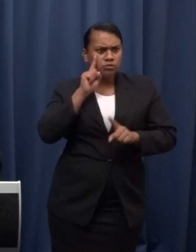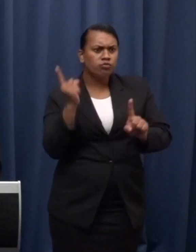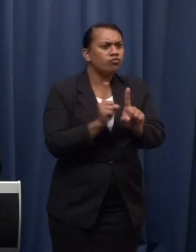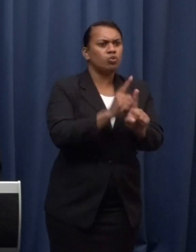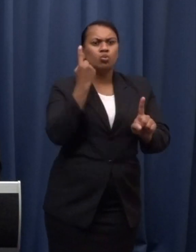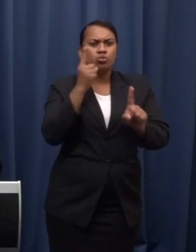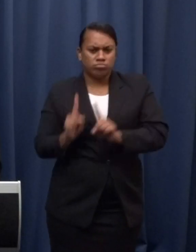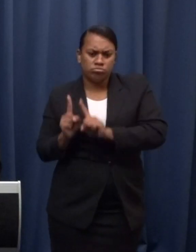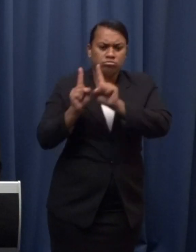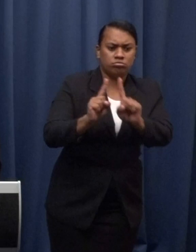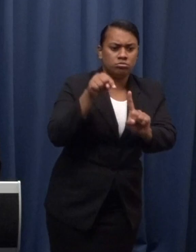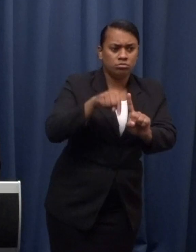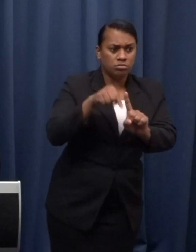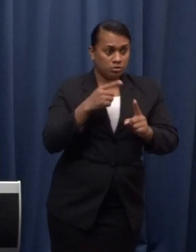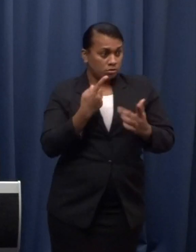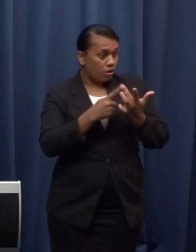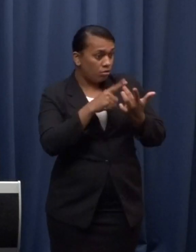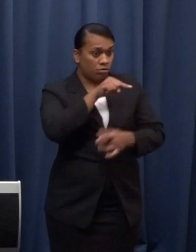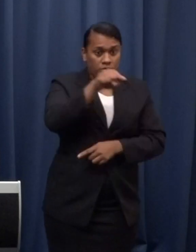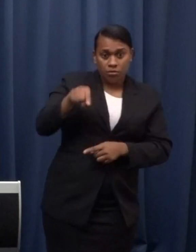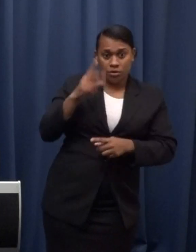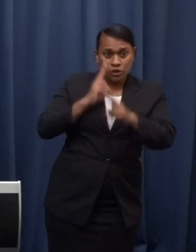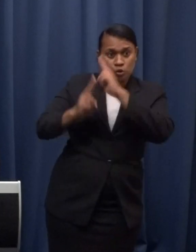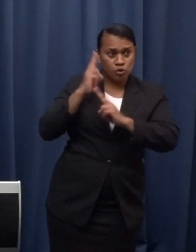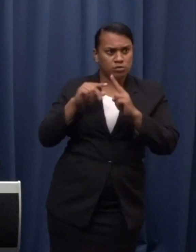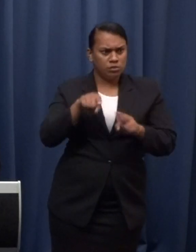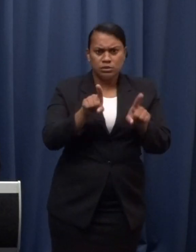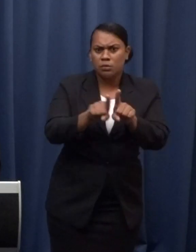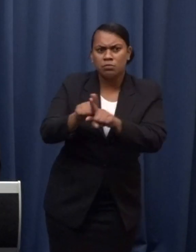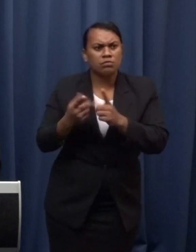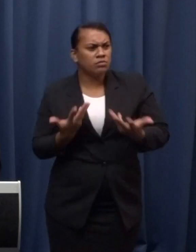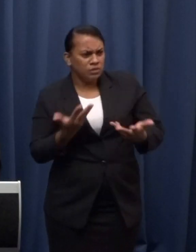points of contact are currently being sought out and quarantined.